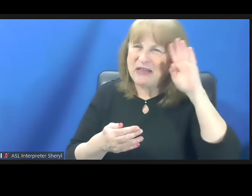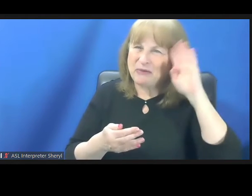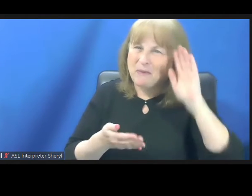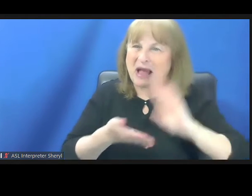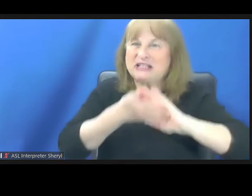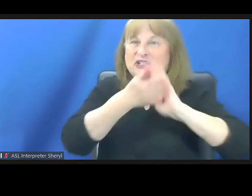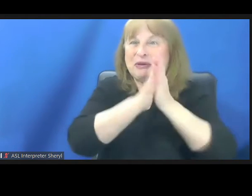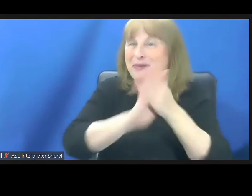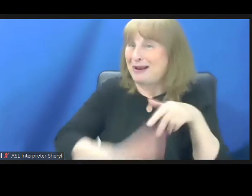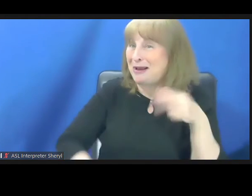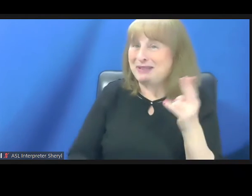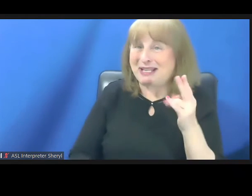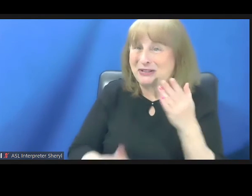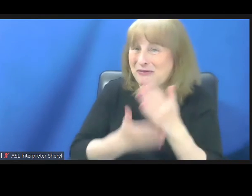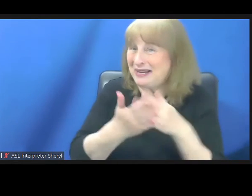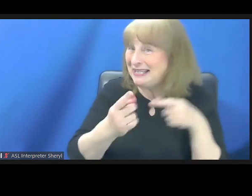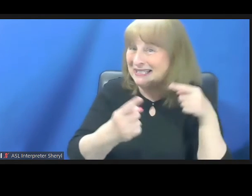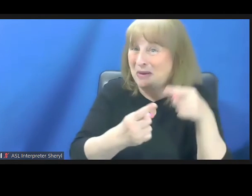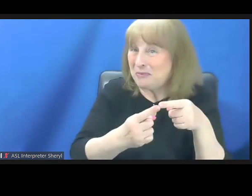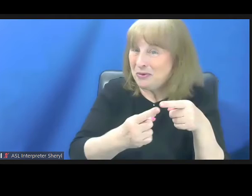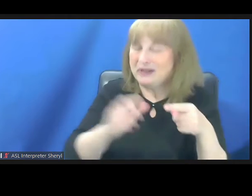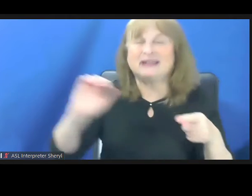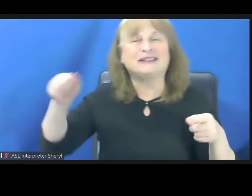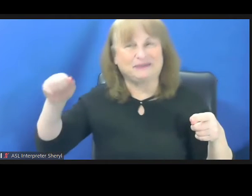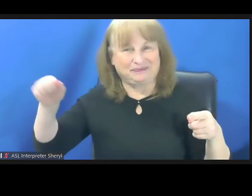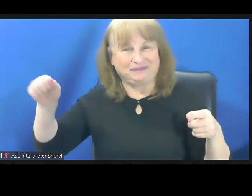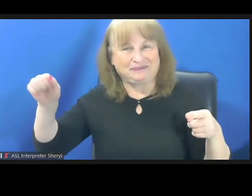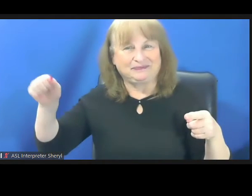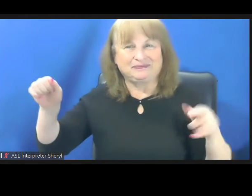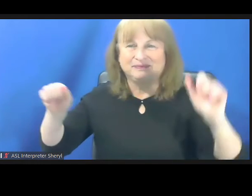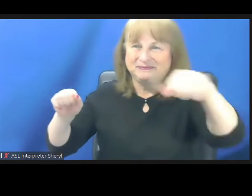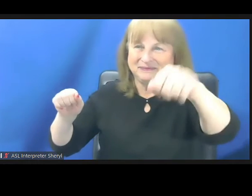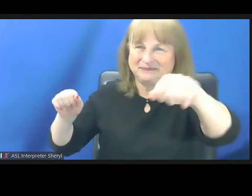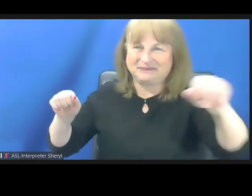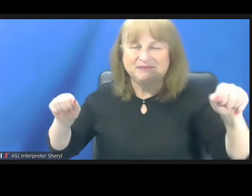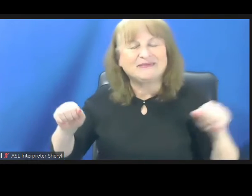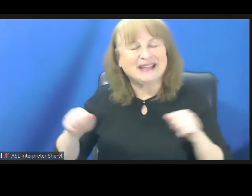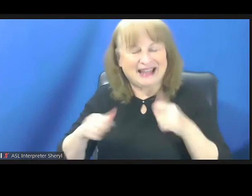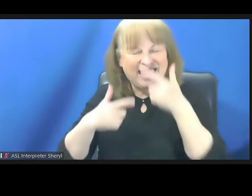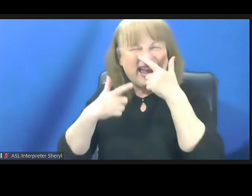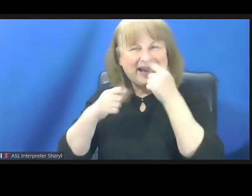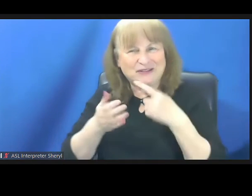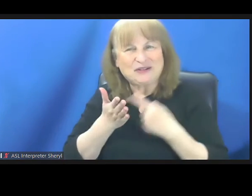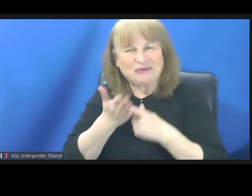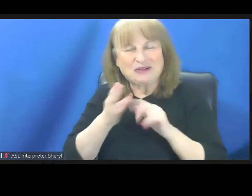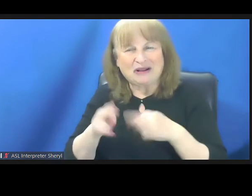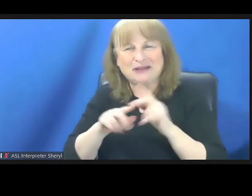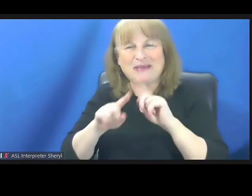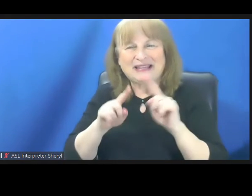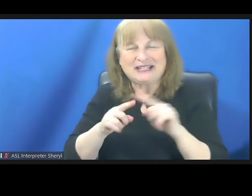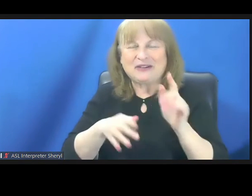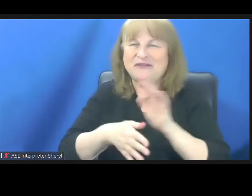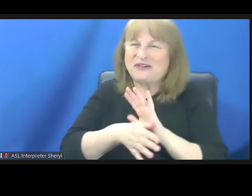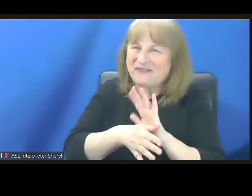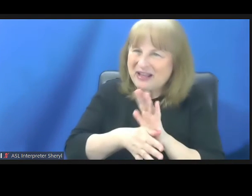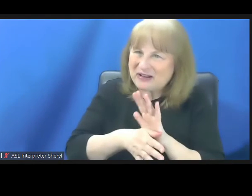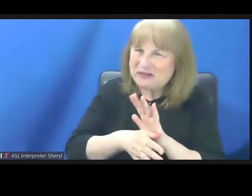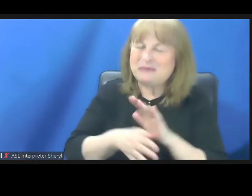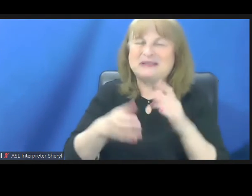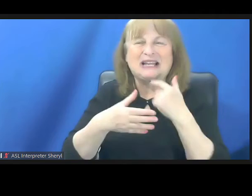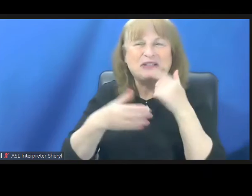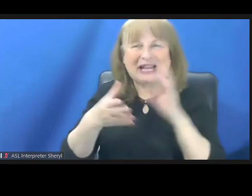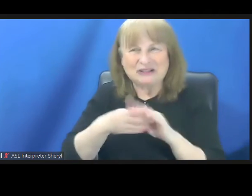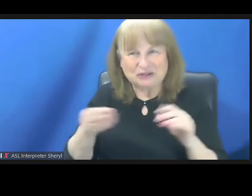history at some point. In a few years. Interesting, we've talked now about the different films and